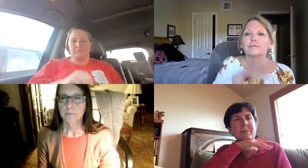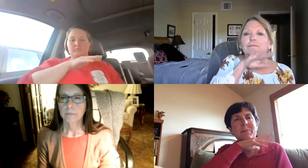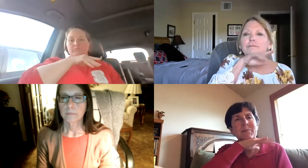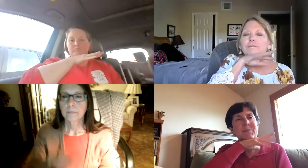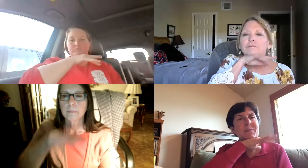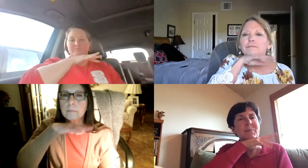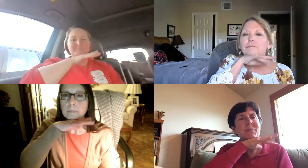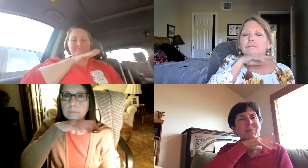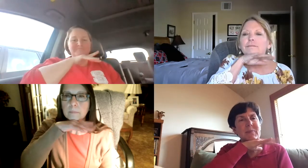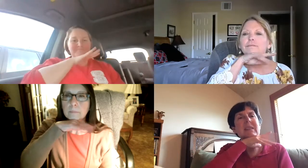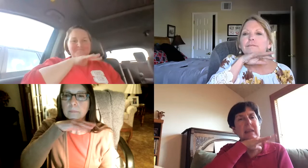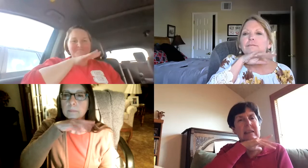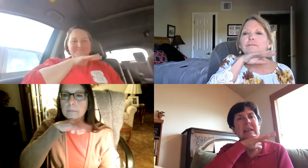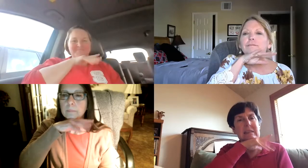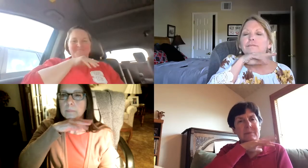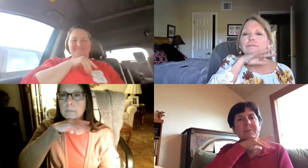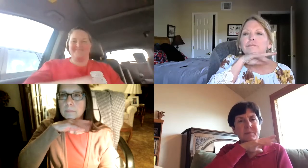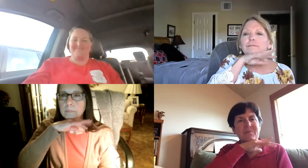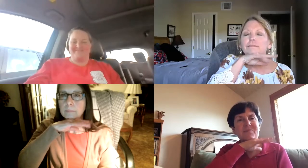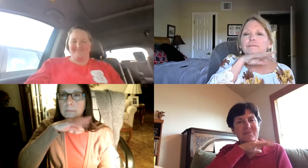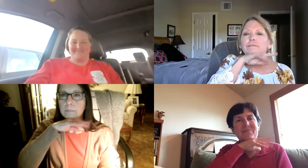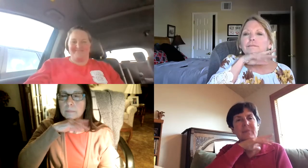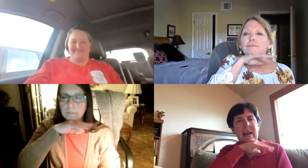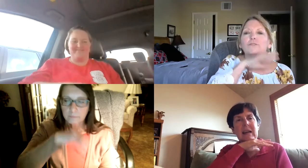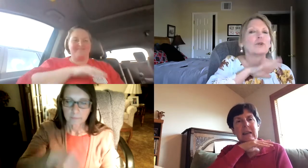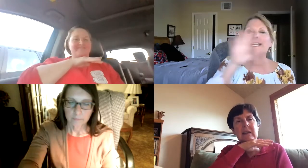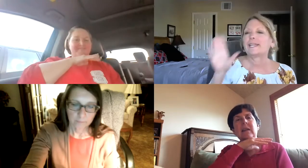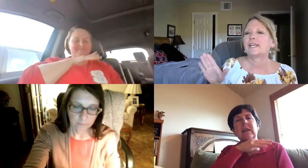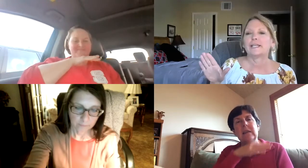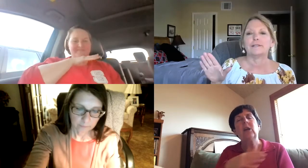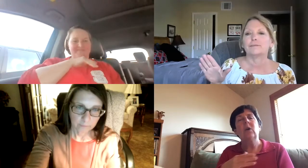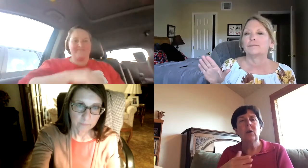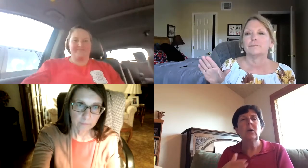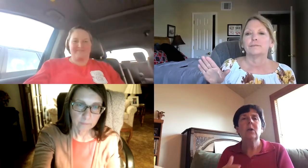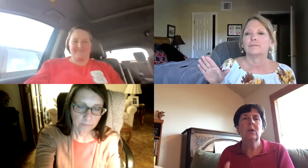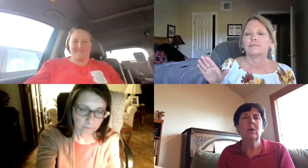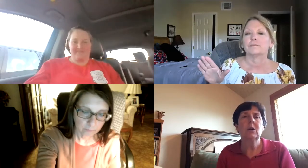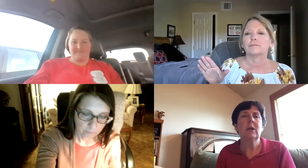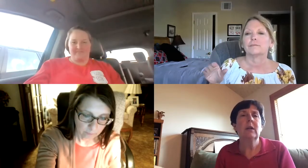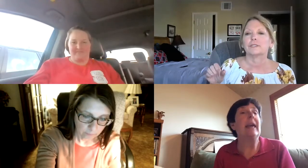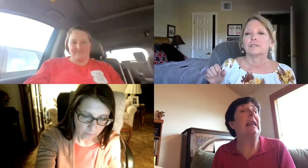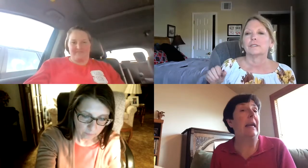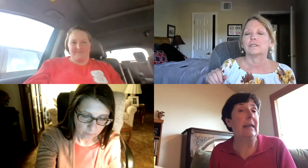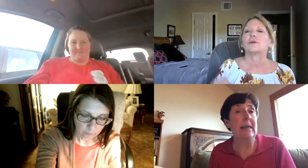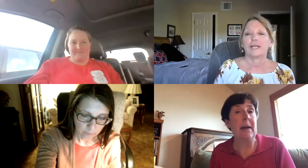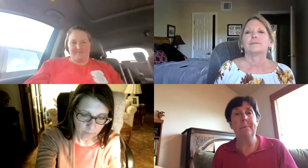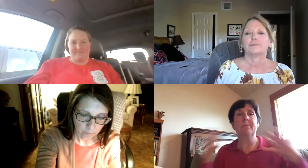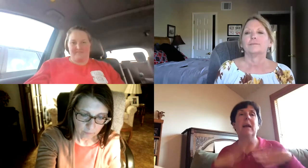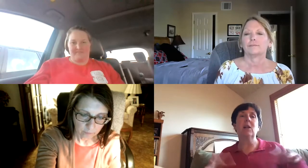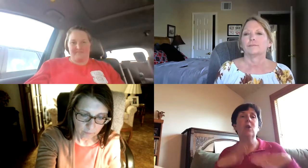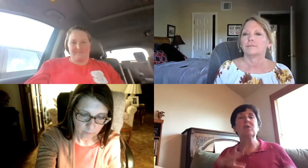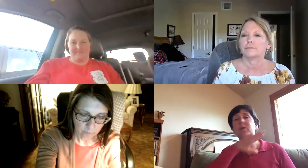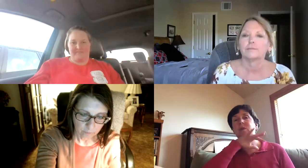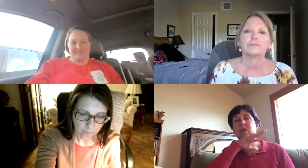Dirty is like this. Yeah. Or anything. So, anything. Yep.